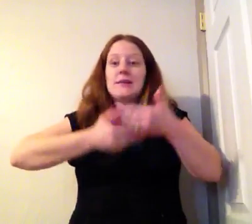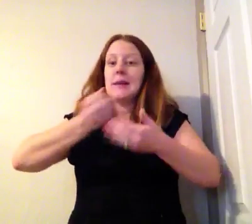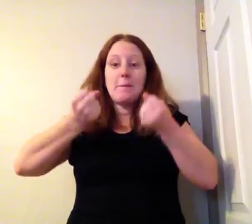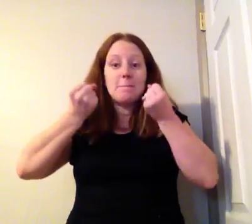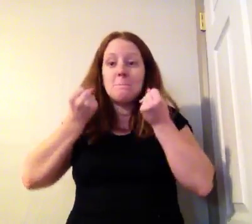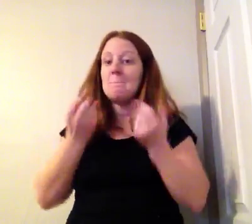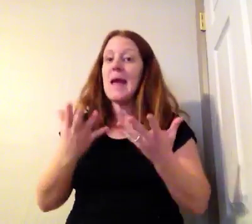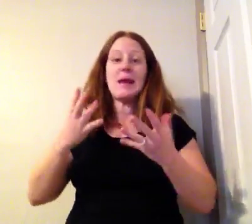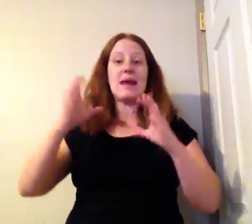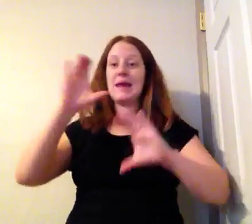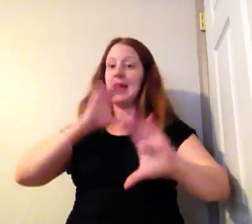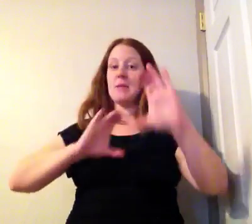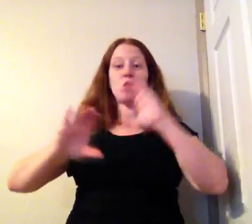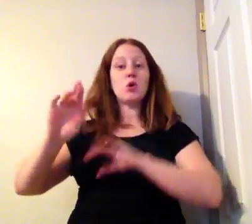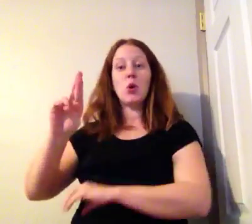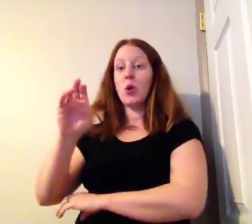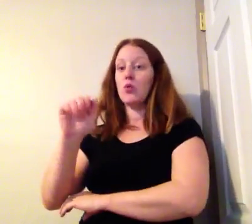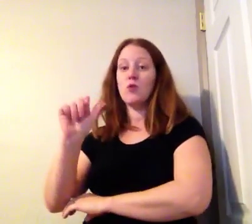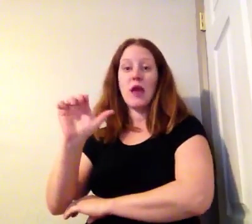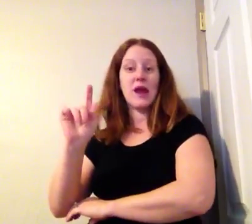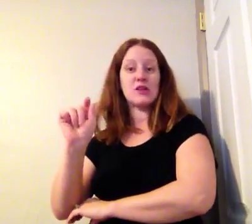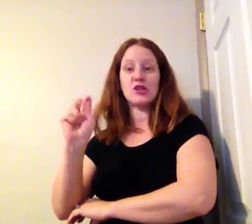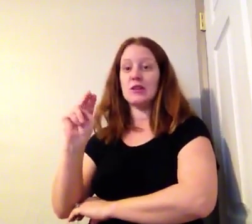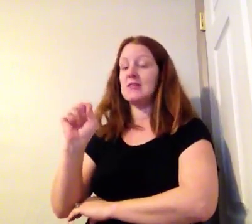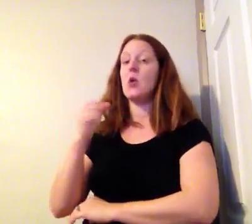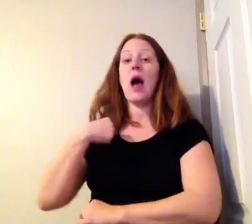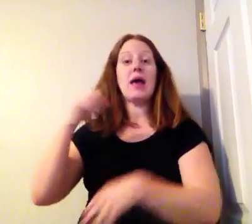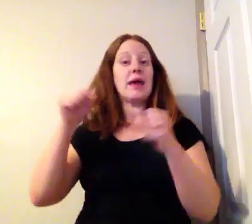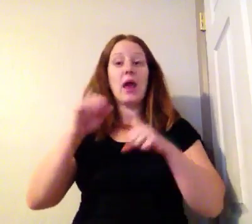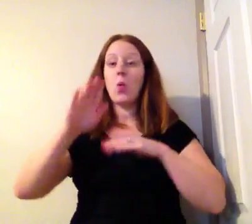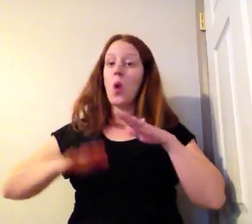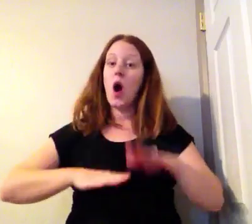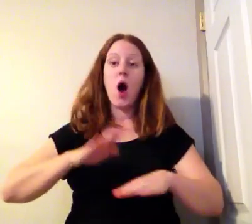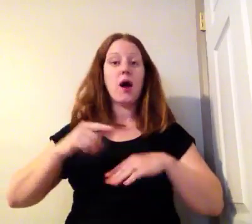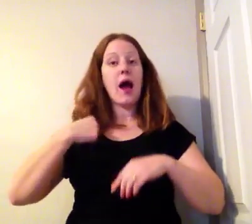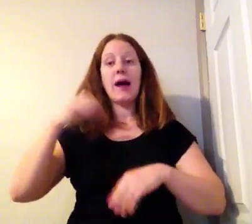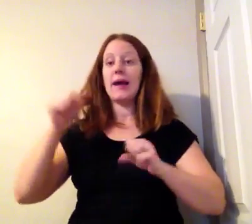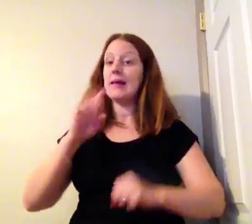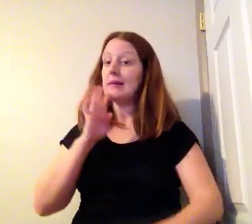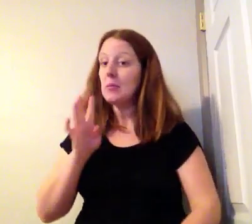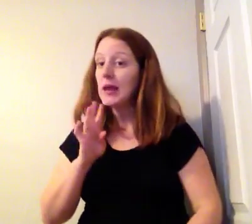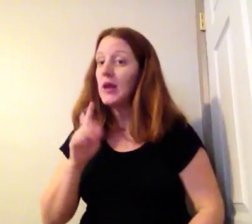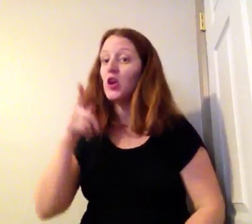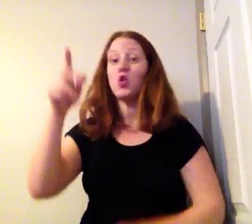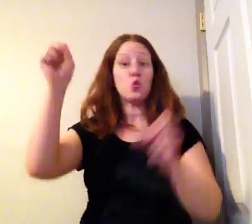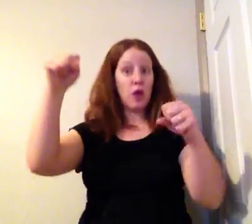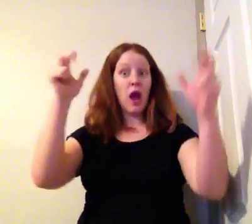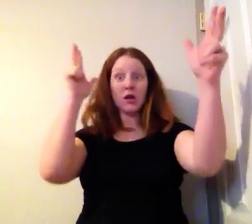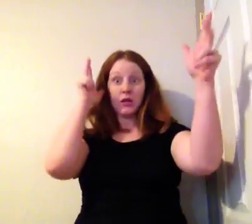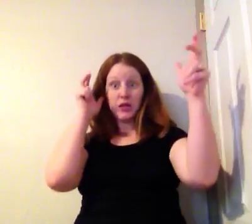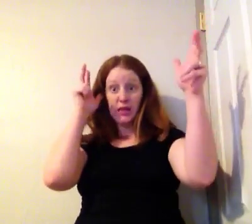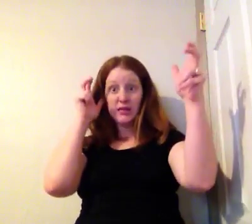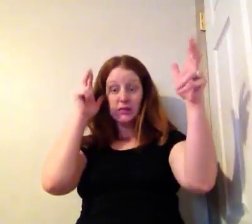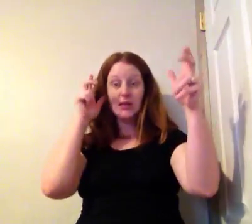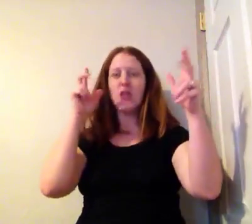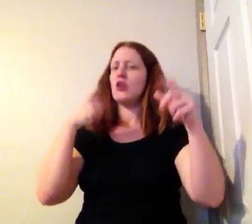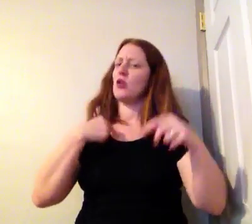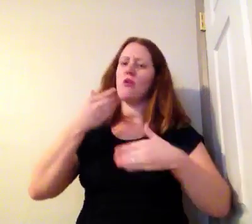chemical reactions to make me walk, to make me speak, and for you to listen, you're processing constantly chemical